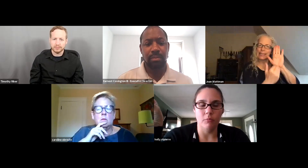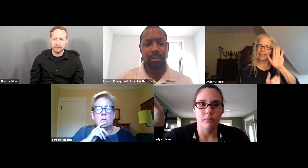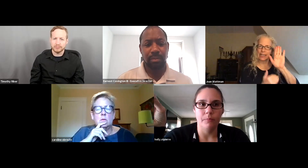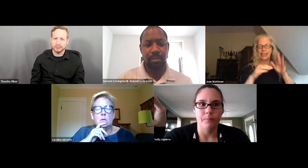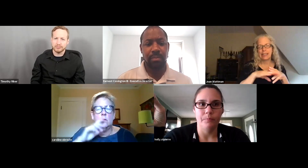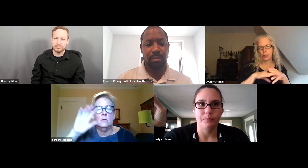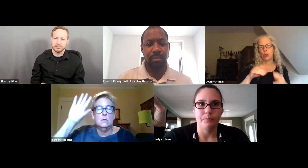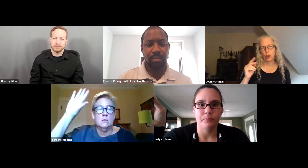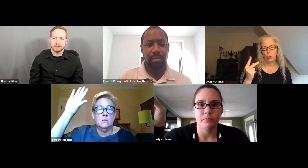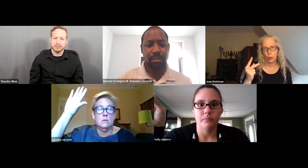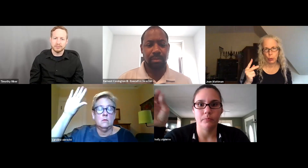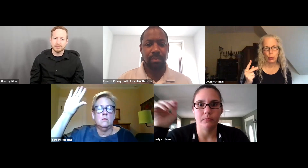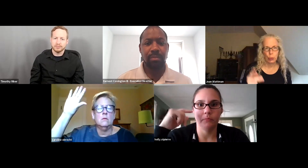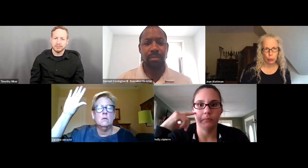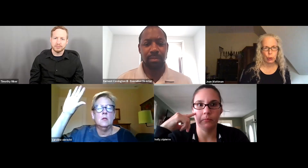2.